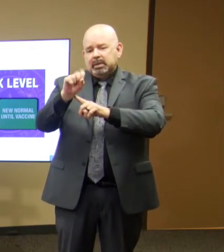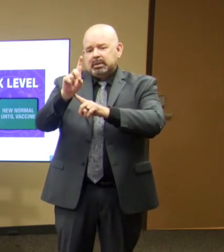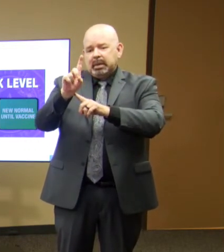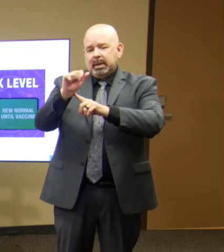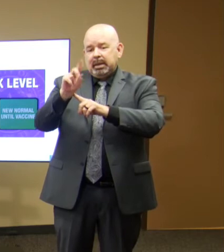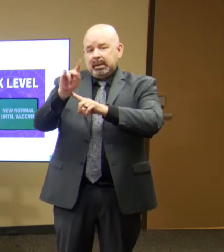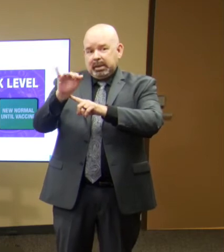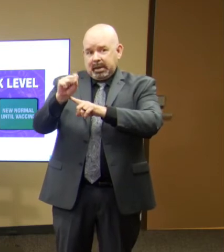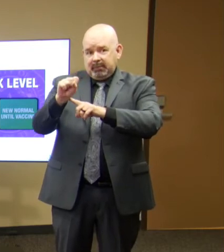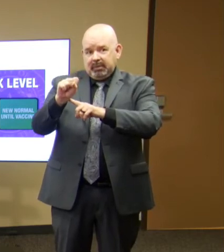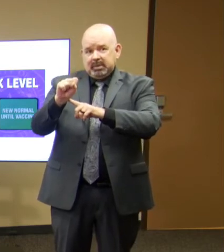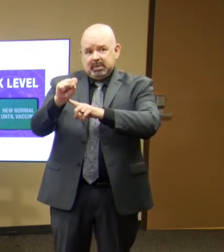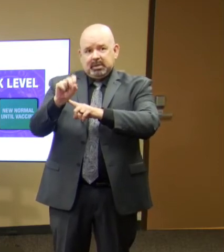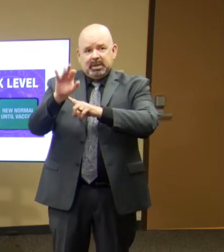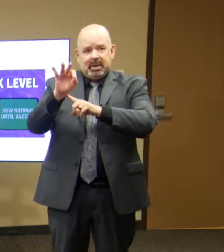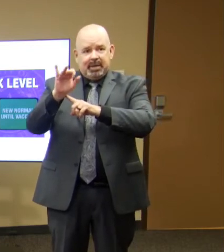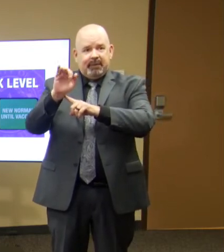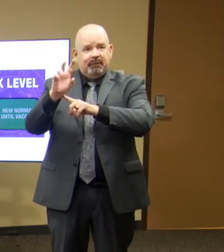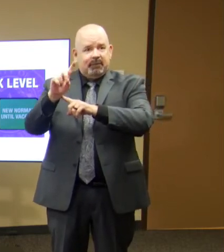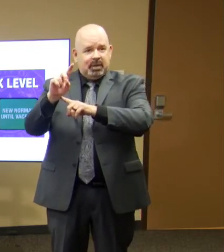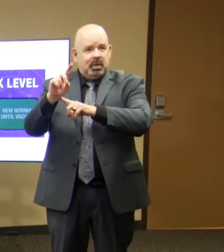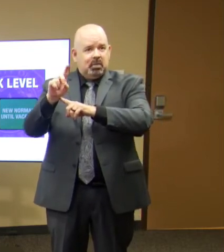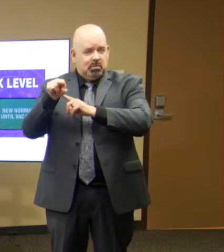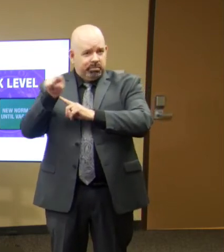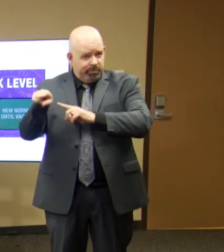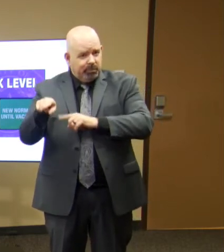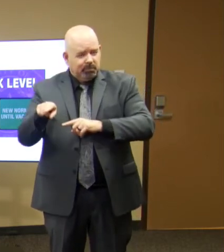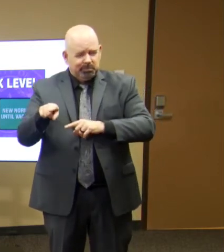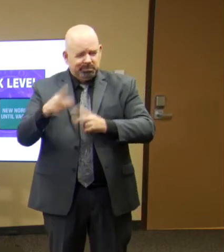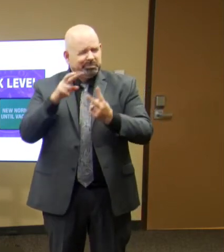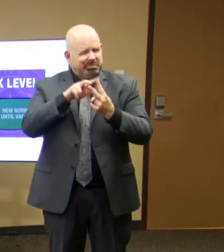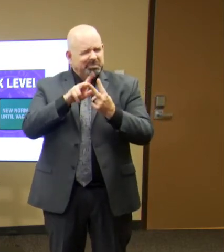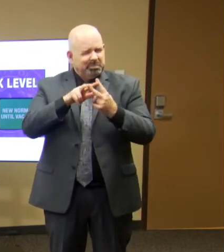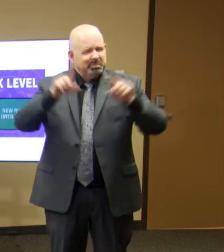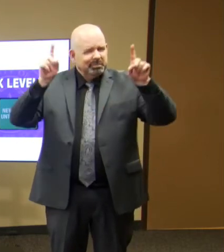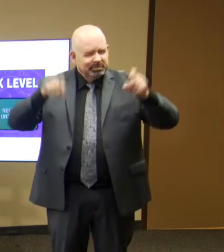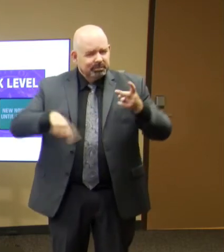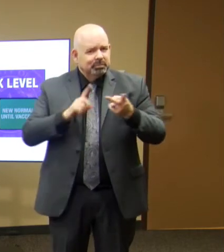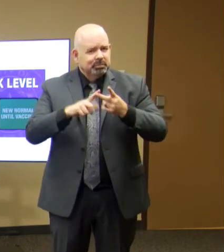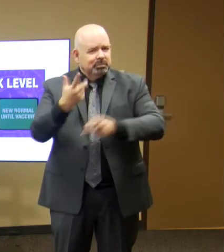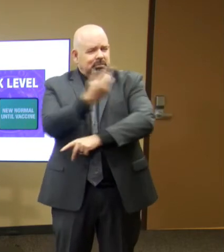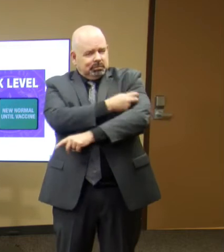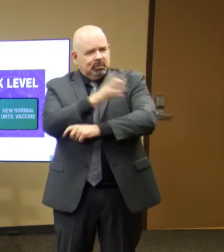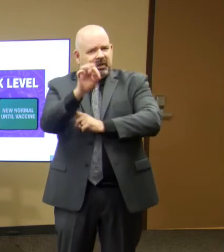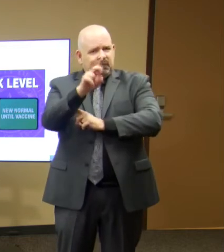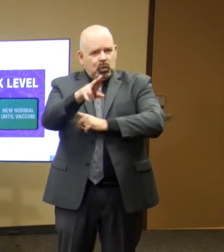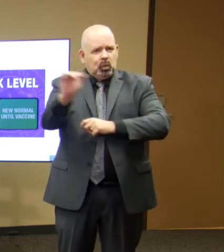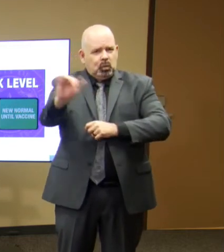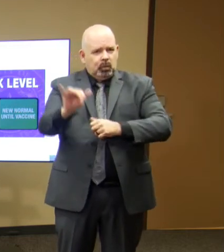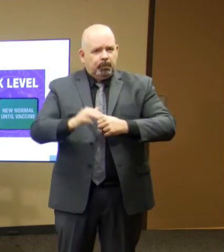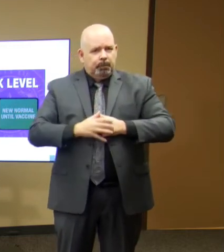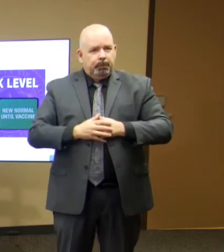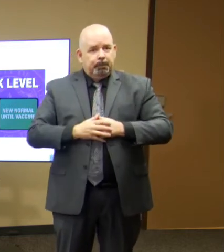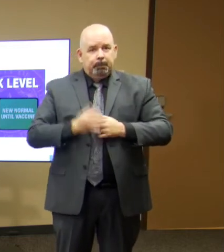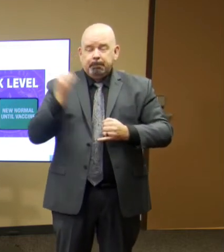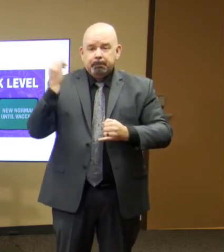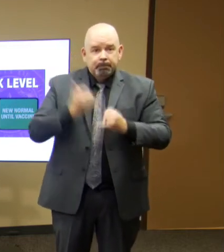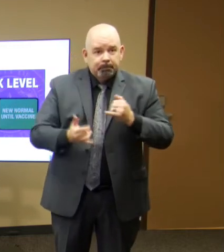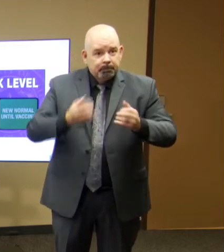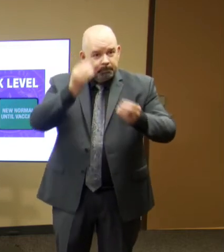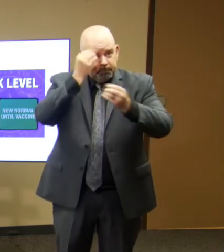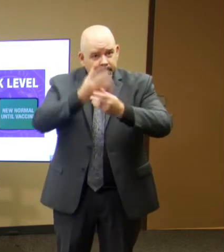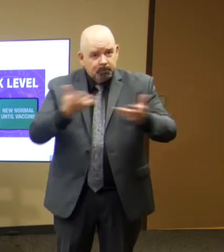it's important dual effects. Last thing, just want to remind people we do still have our rental assistance program.